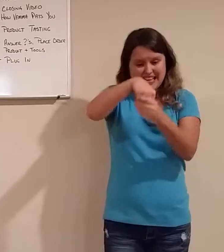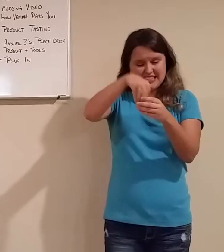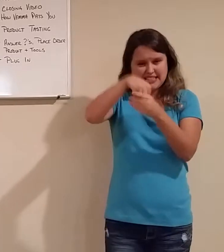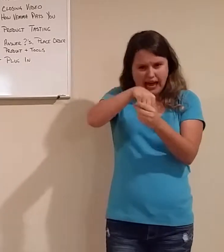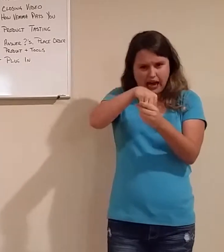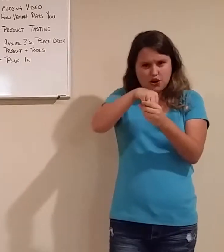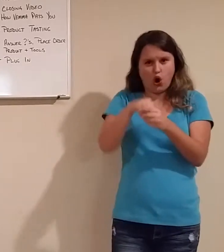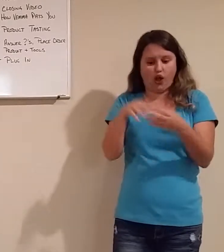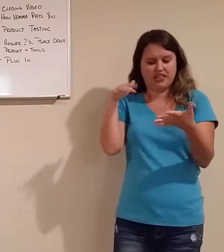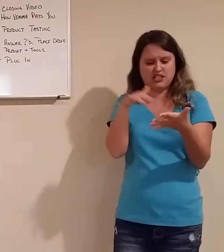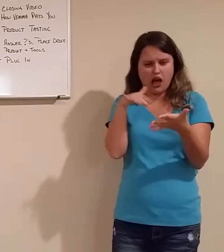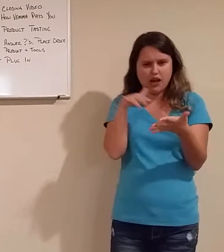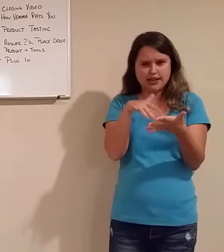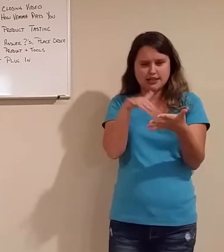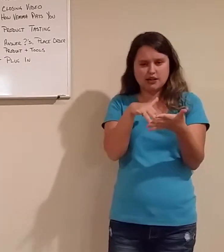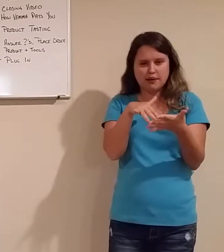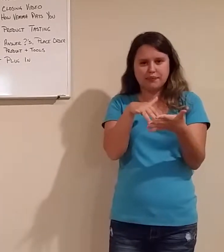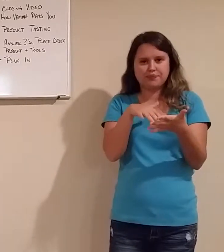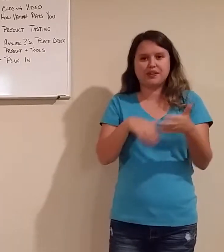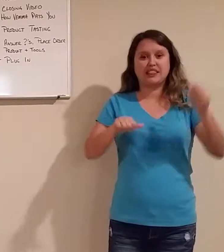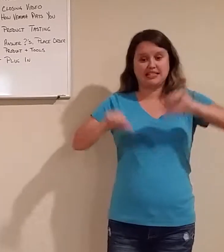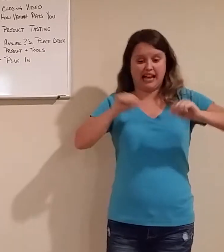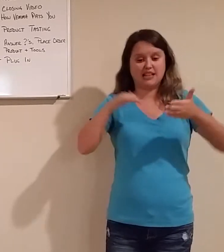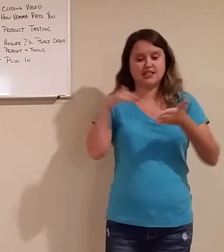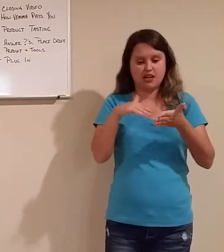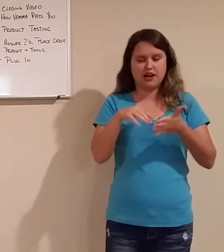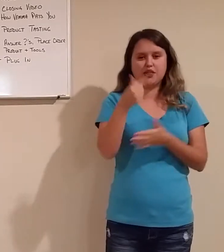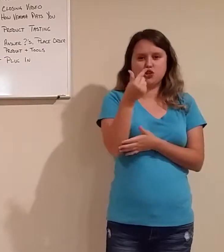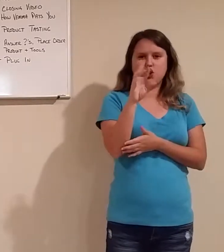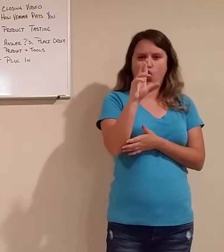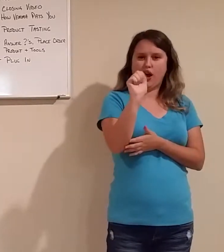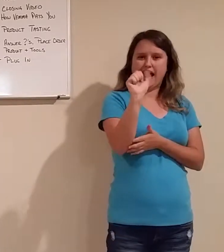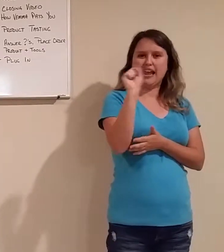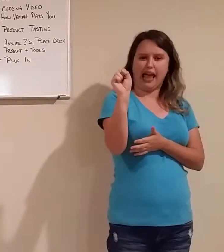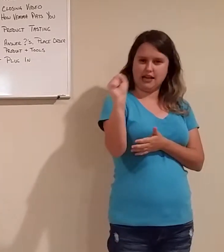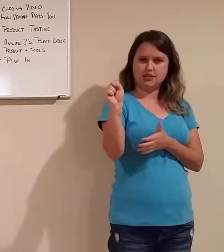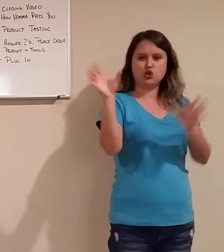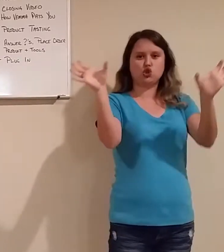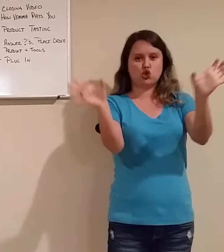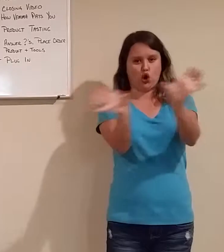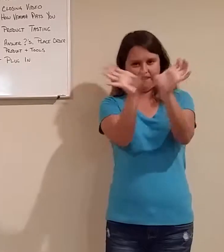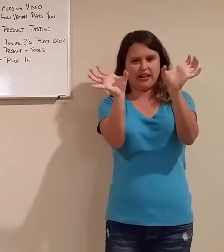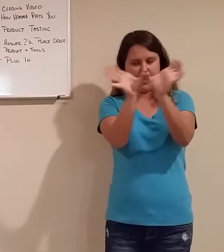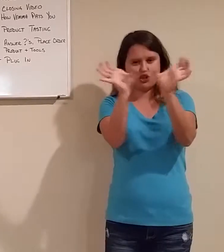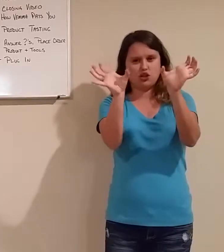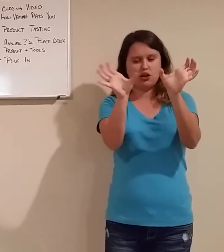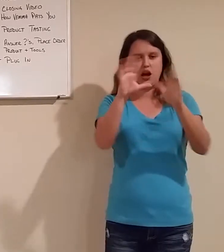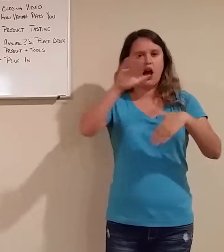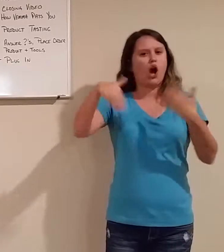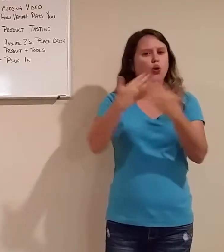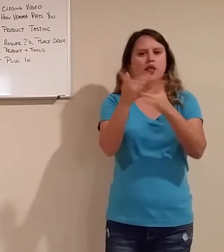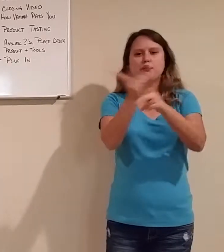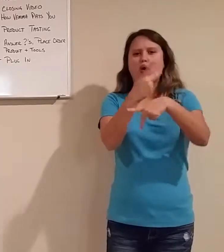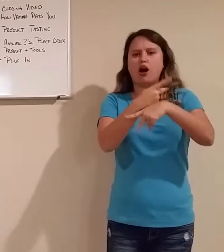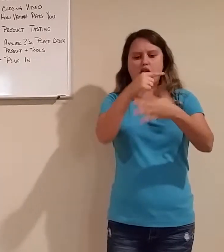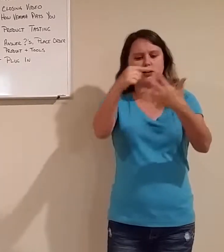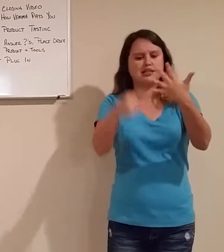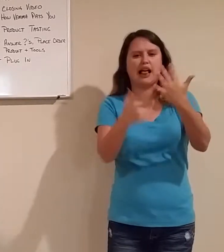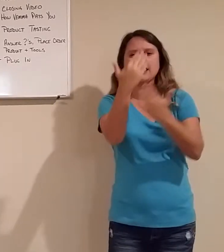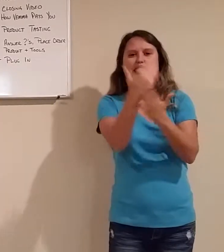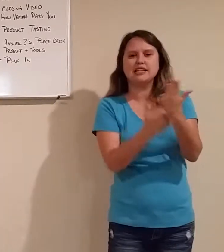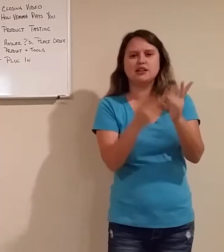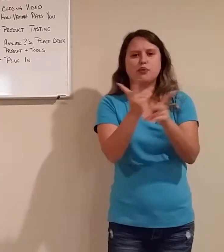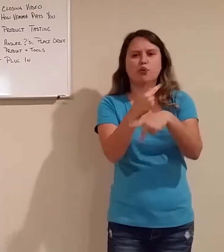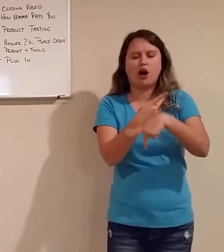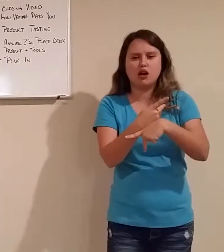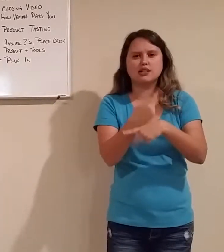clinical studies, the GRAS, the GRAS certification, all of the products, and our founder